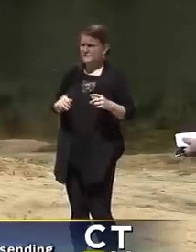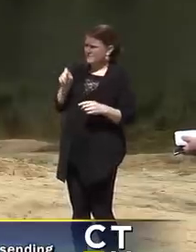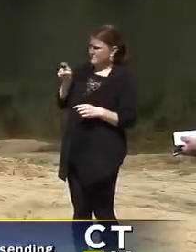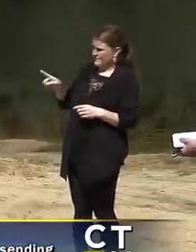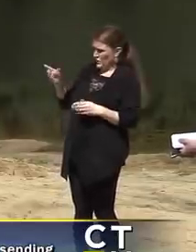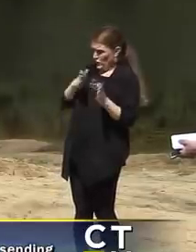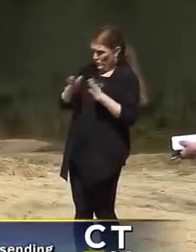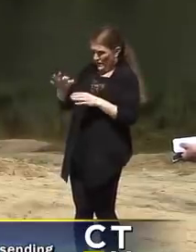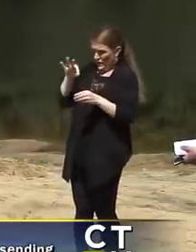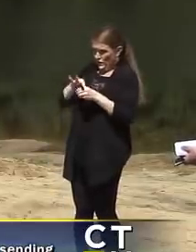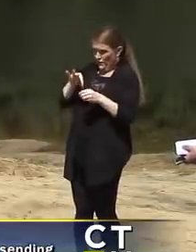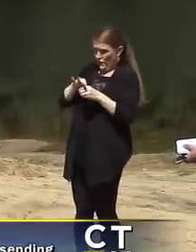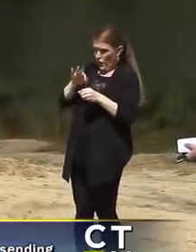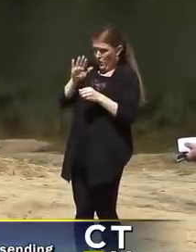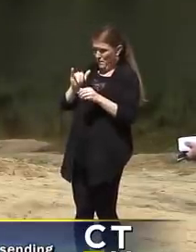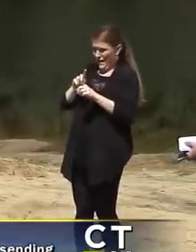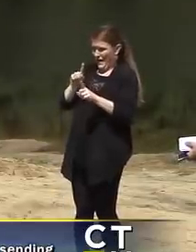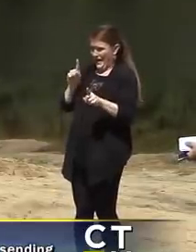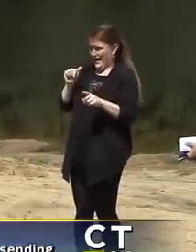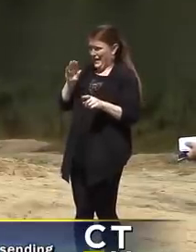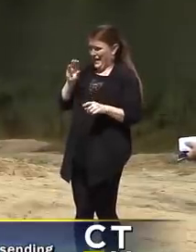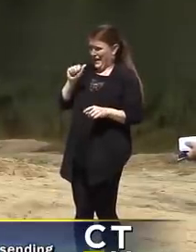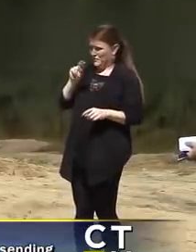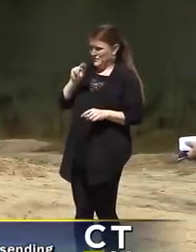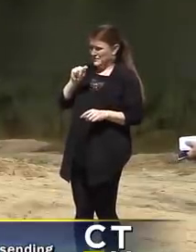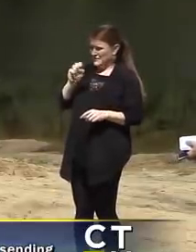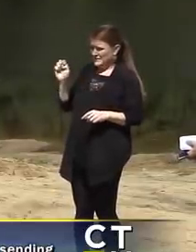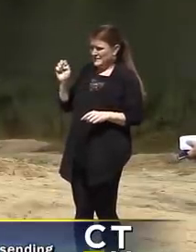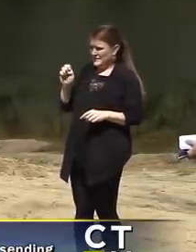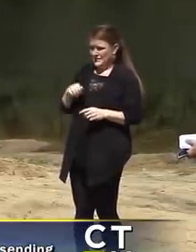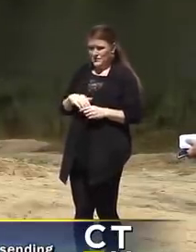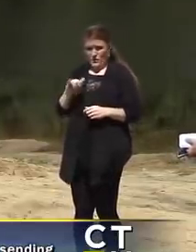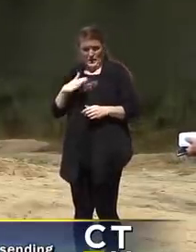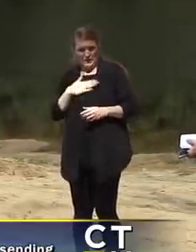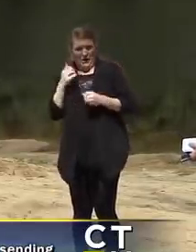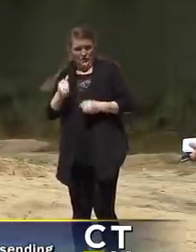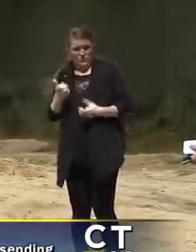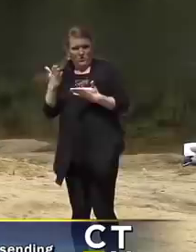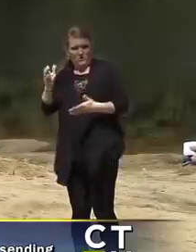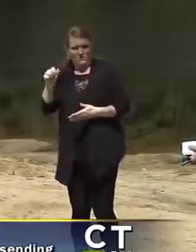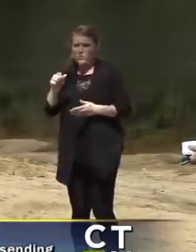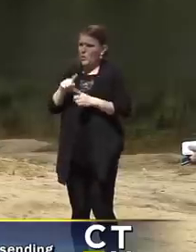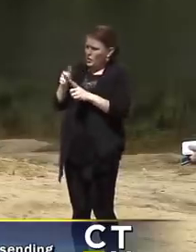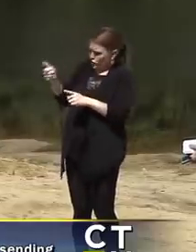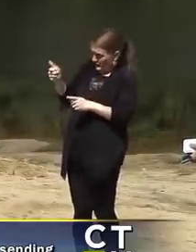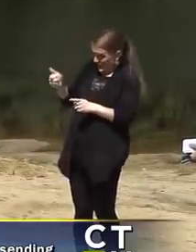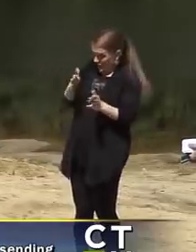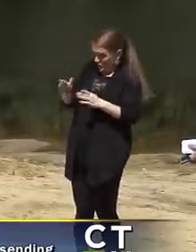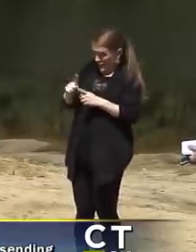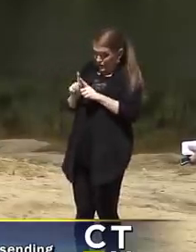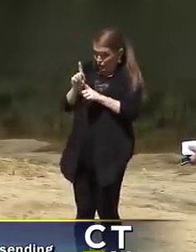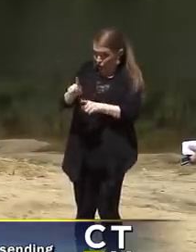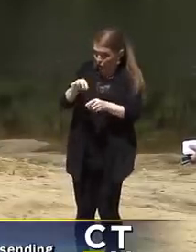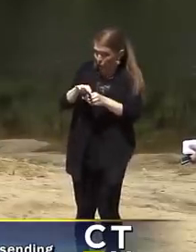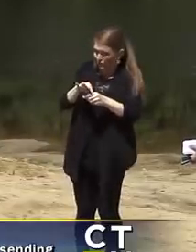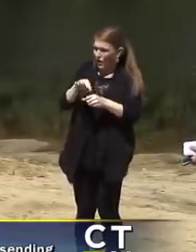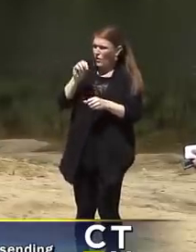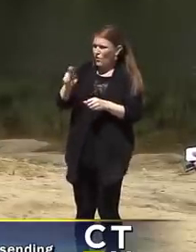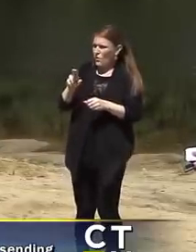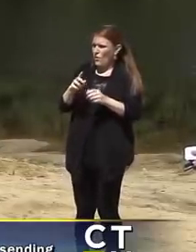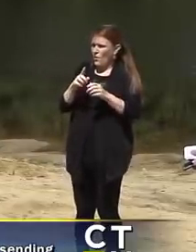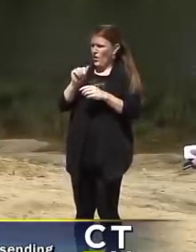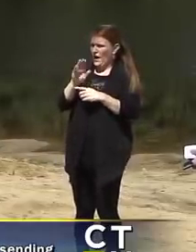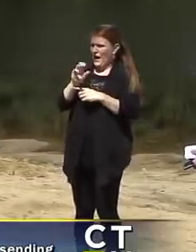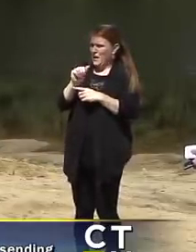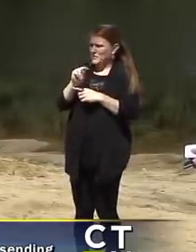sir? That would mean voting by absentee. That'd be my strong recommendation. No, how about you personally? Oh, me, myself, personally? Yes. I